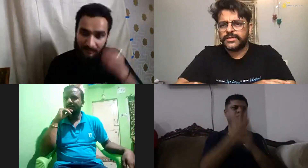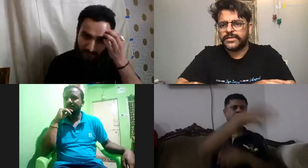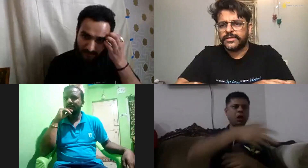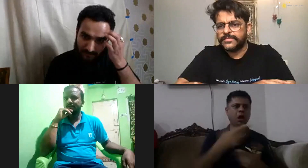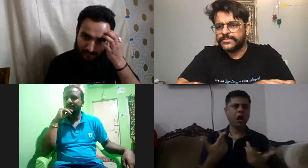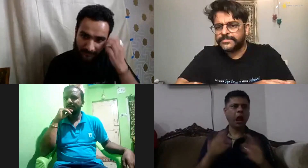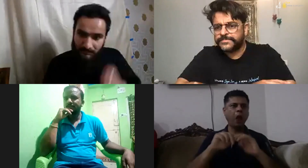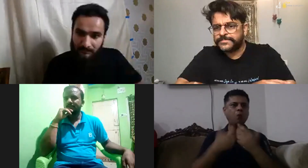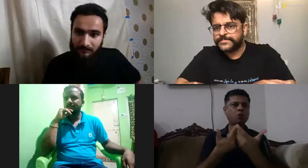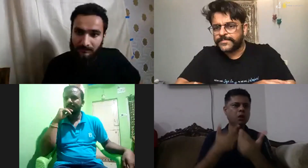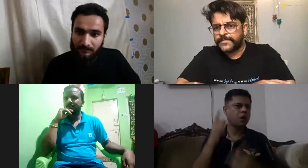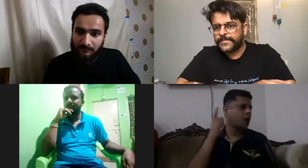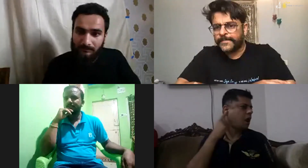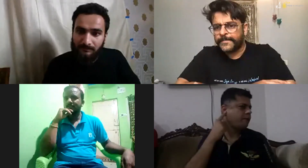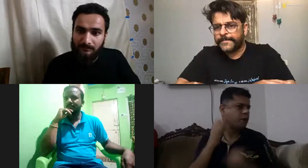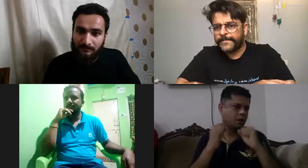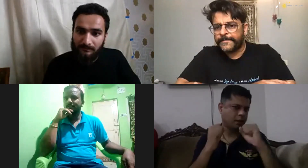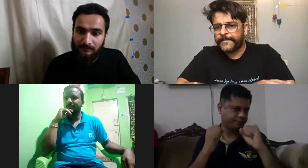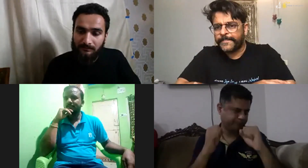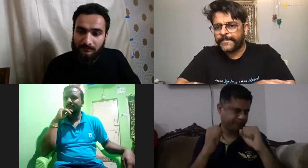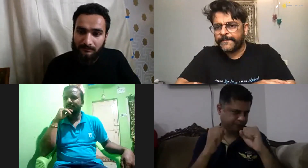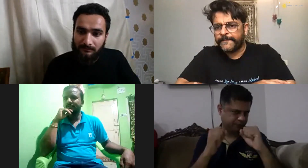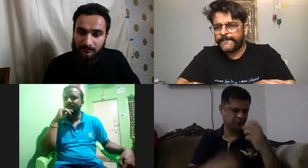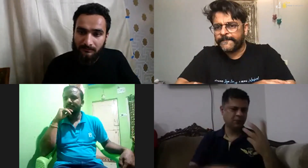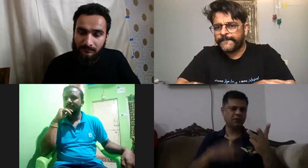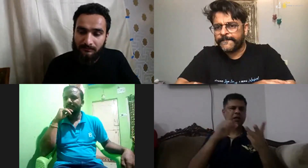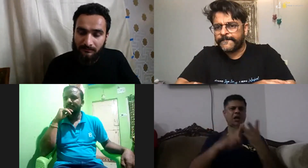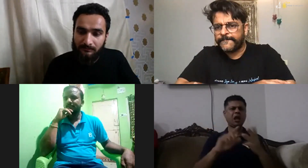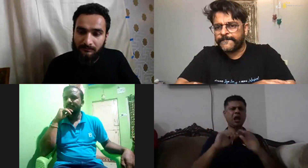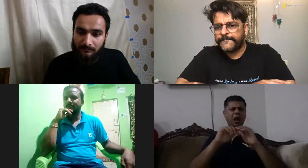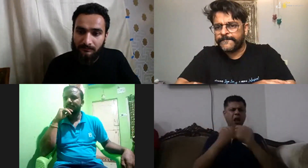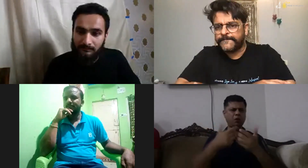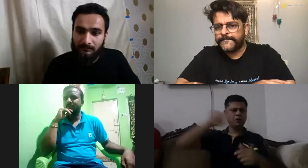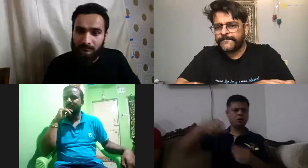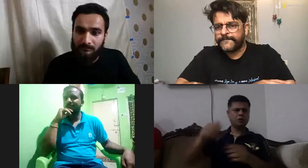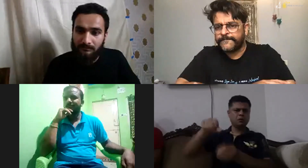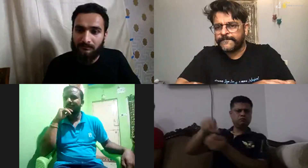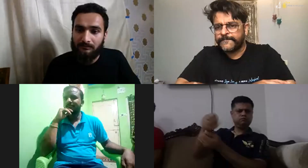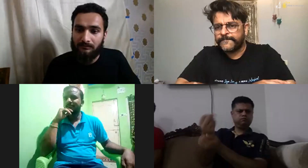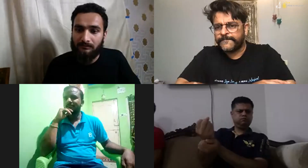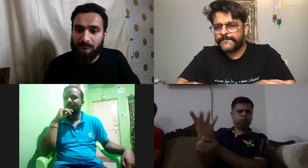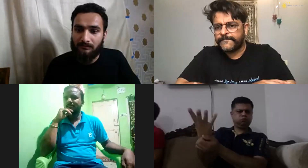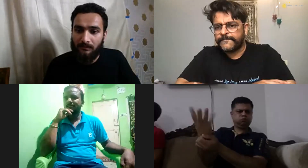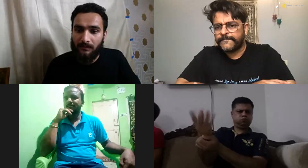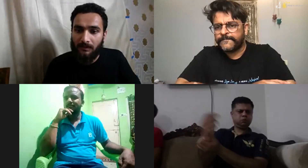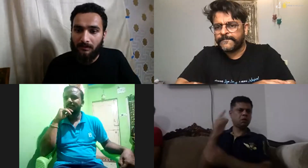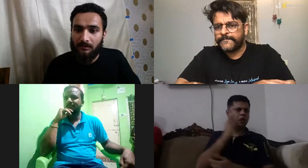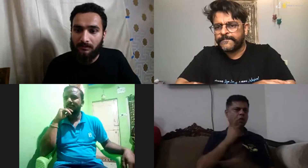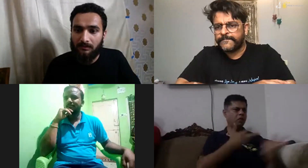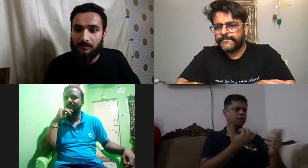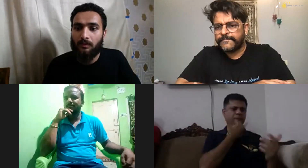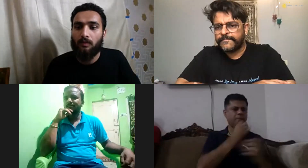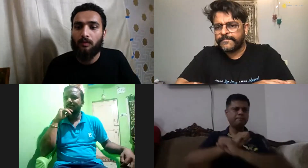fire alarms are not there. And when it comes to the water floodings in the bathroom, etc., that's not there.